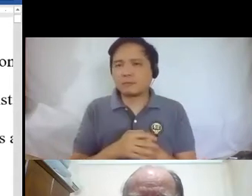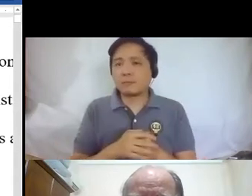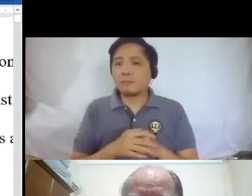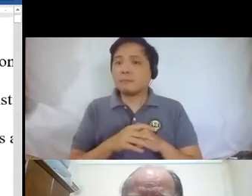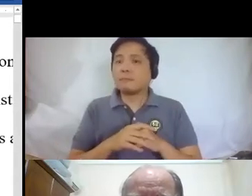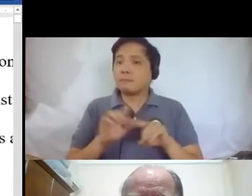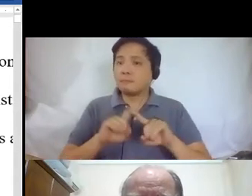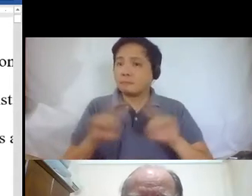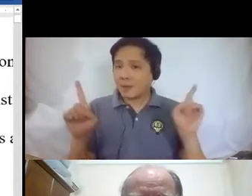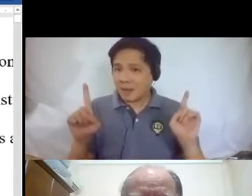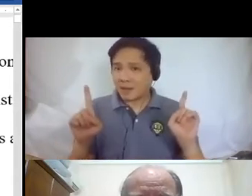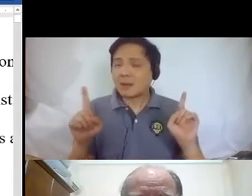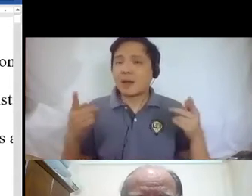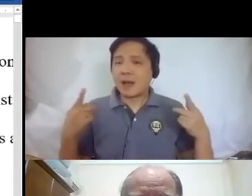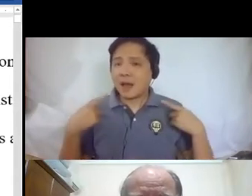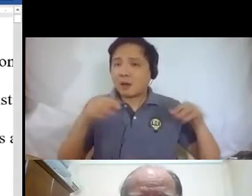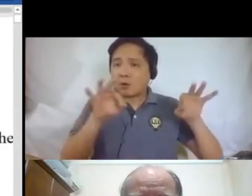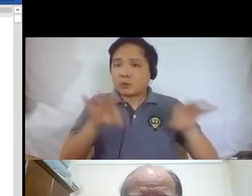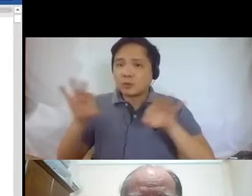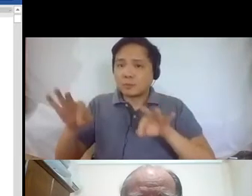Sign Language for part of our exercise.